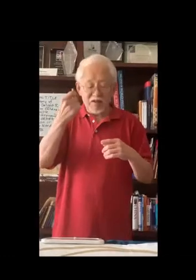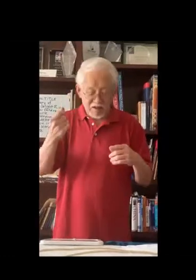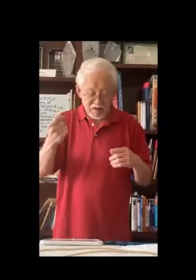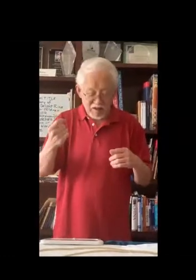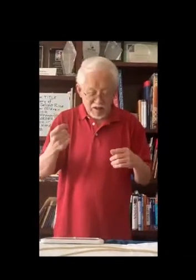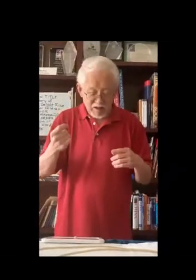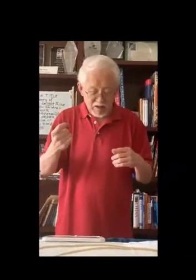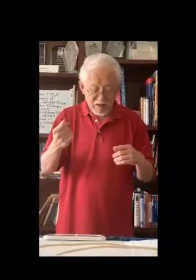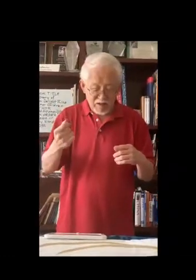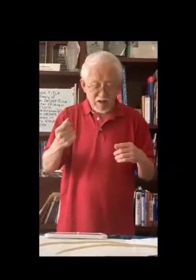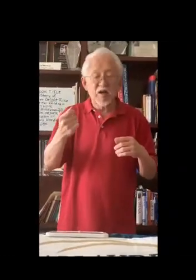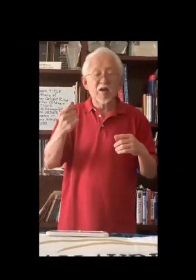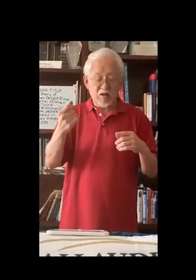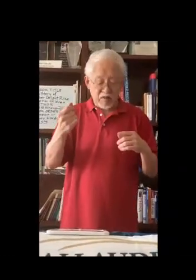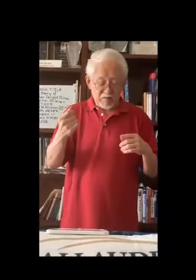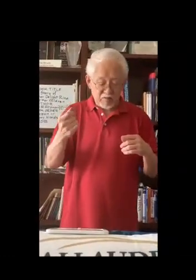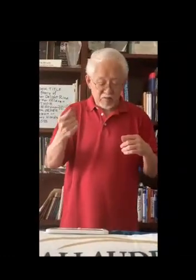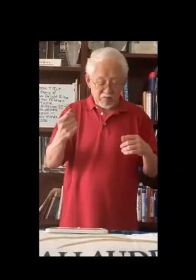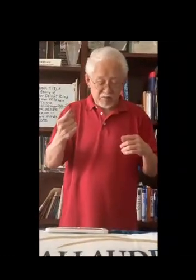and then a little bit.